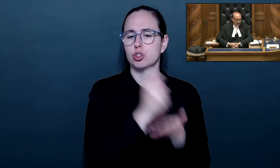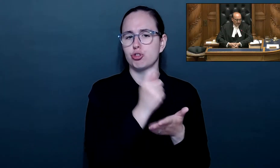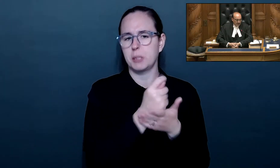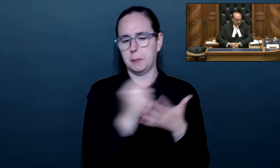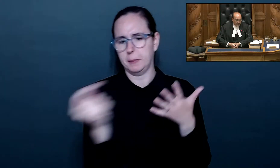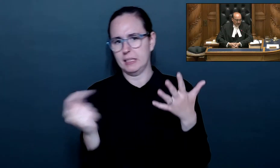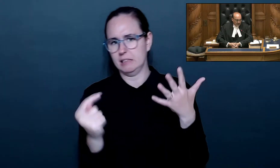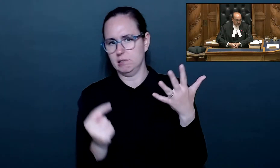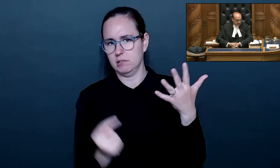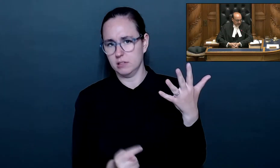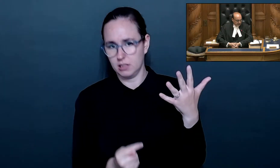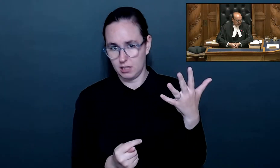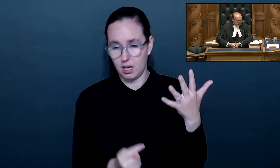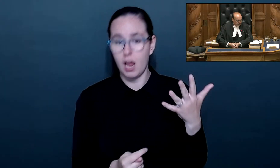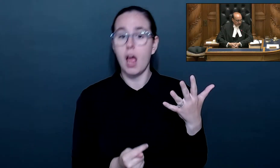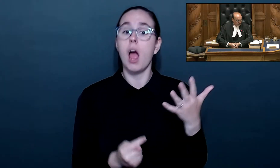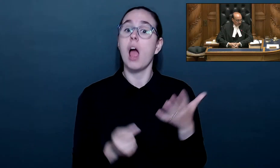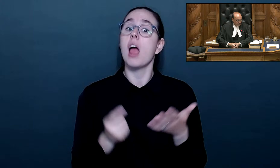Member supplemental.